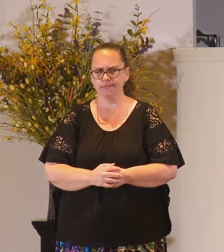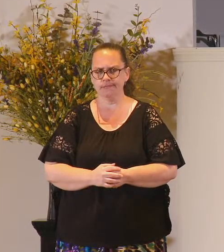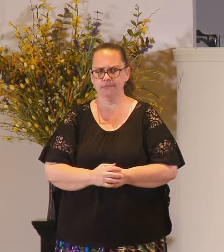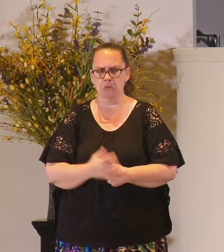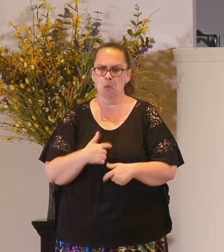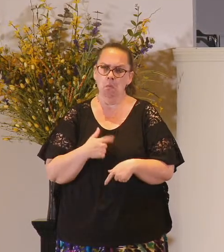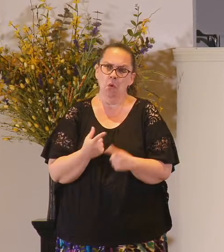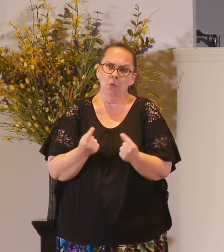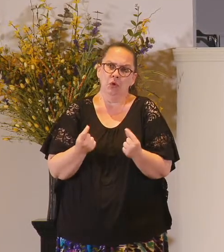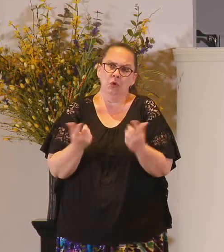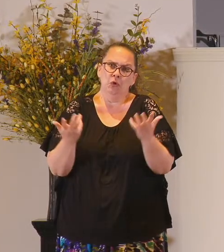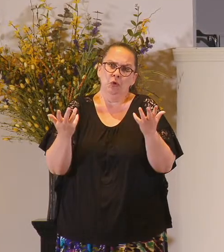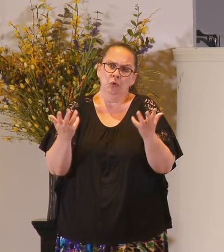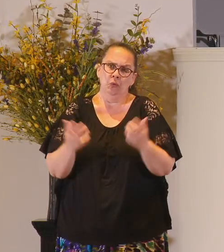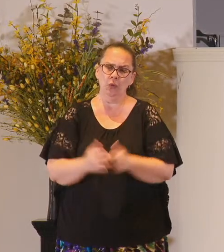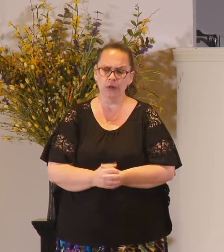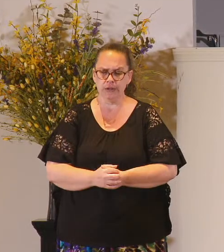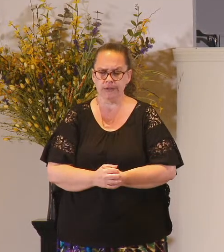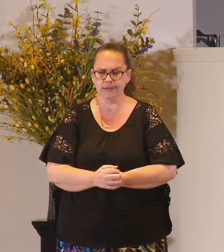What are we going to do?